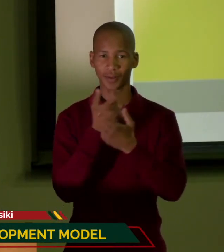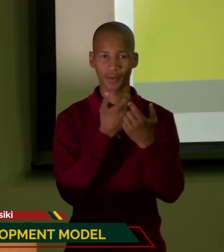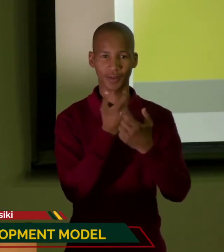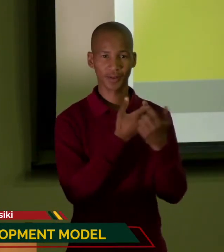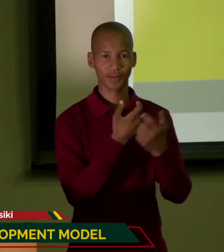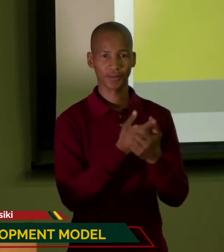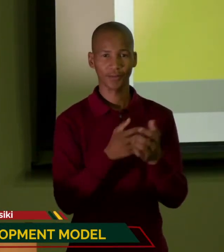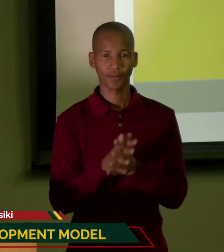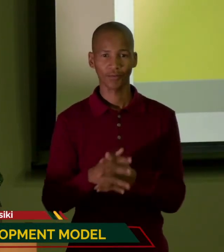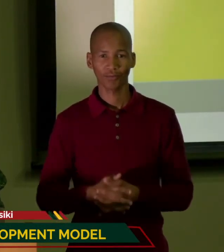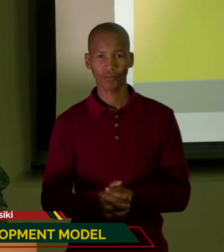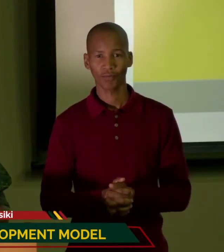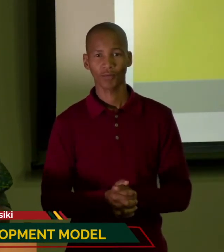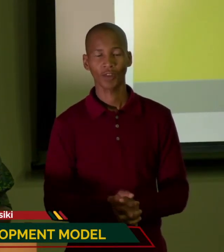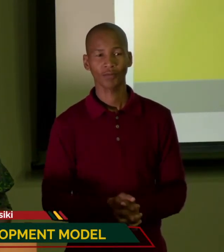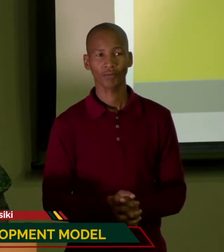nihlela.